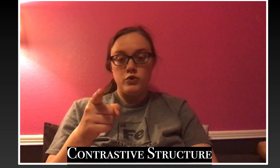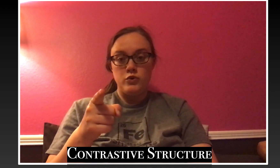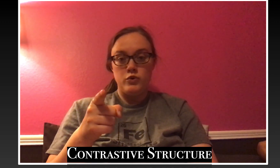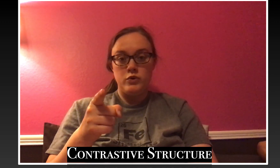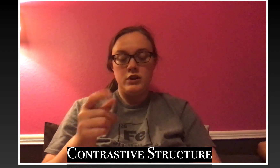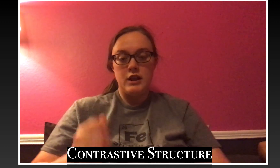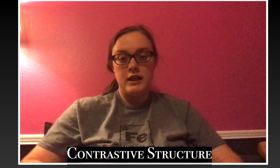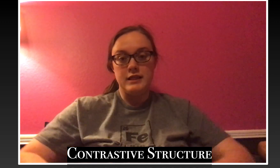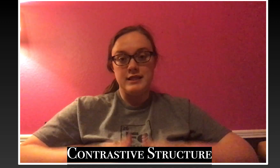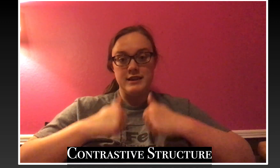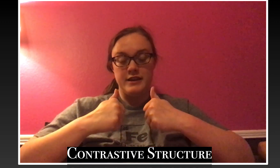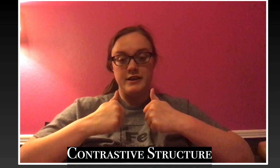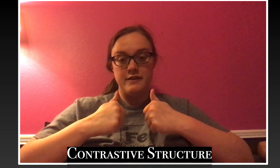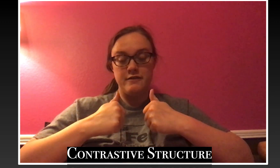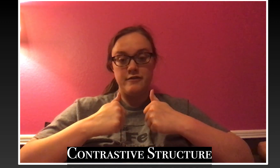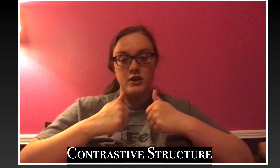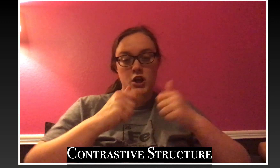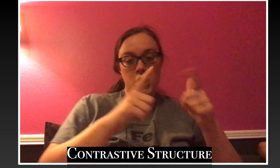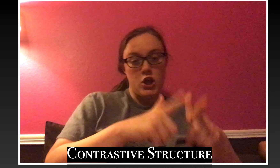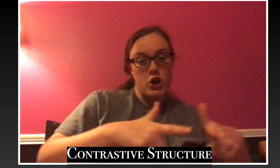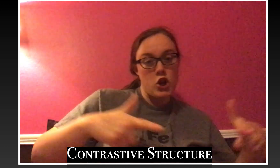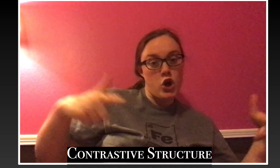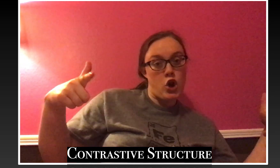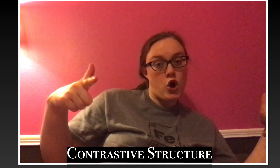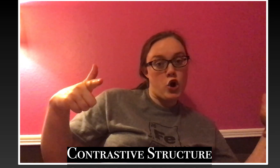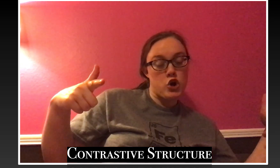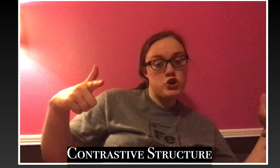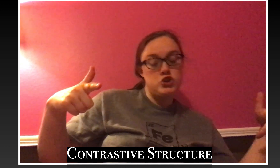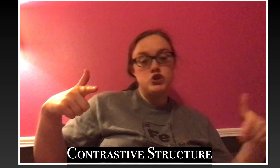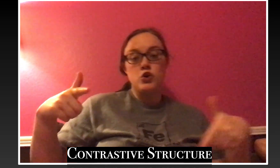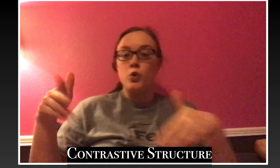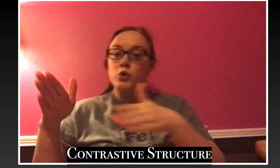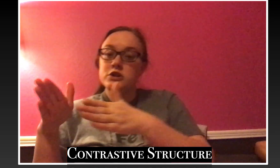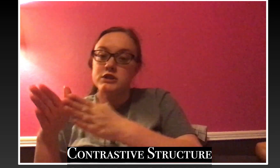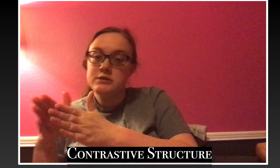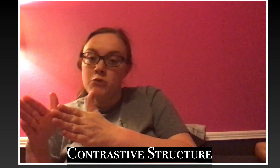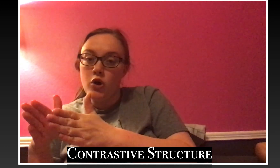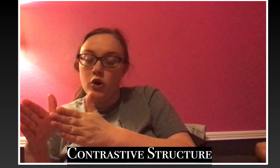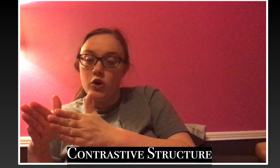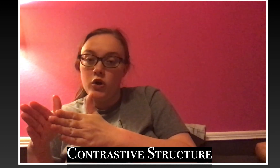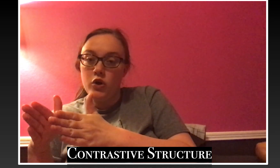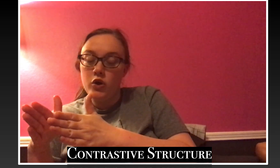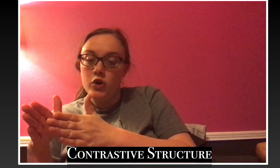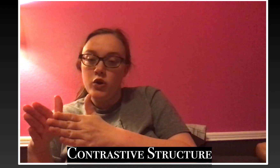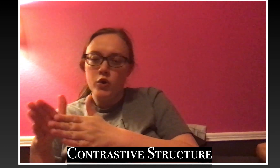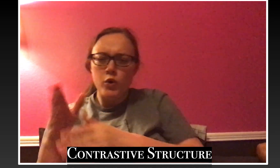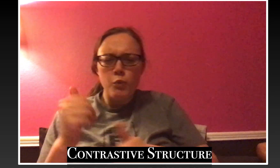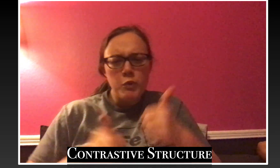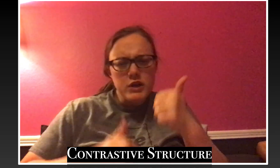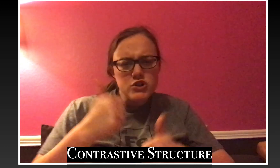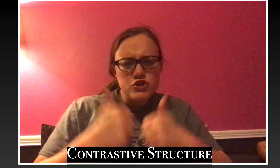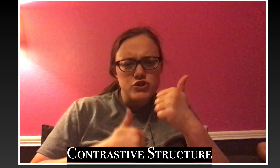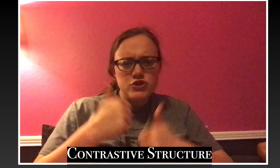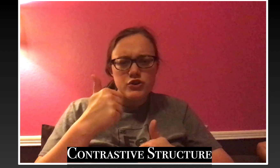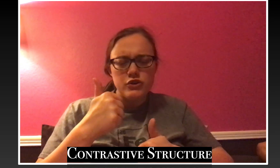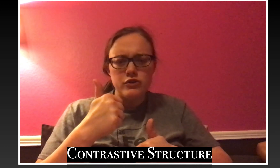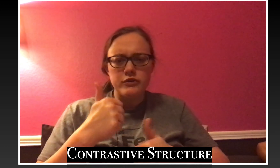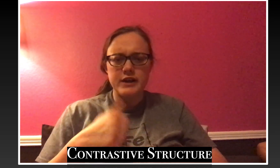you live in large or small, which. Okay, so